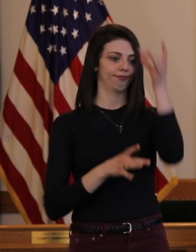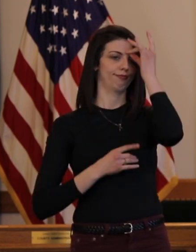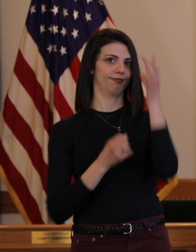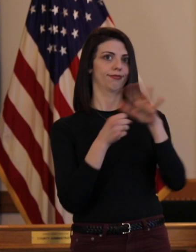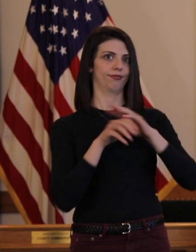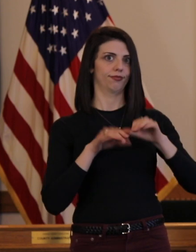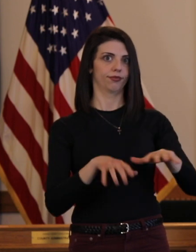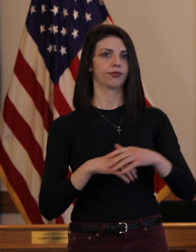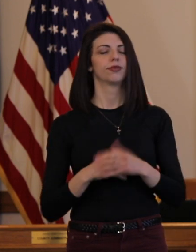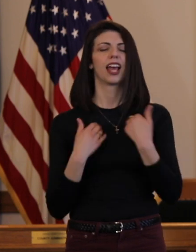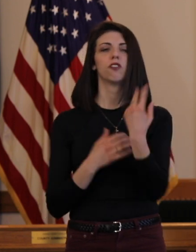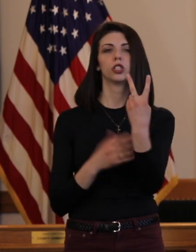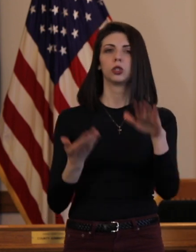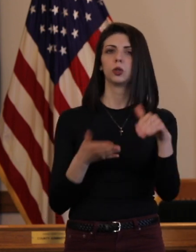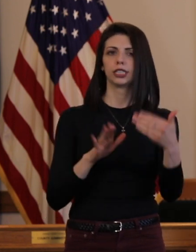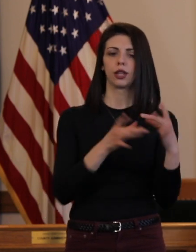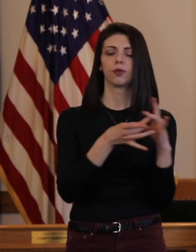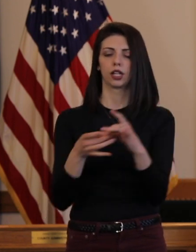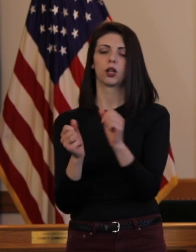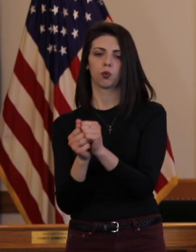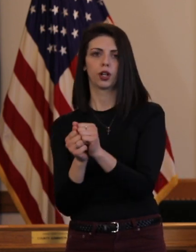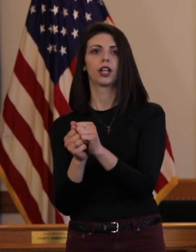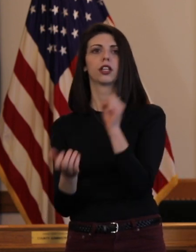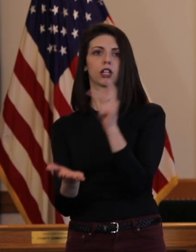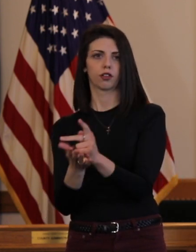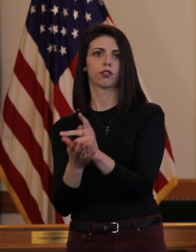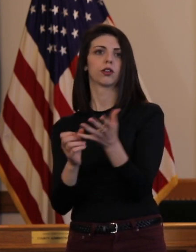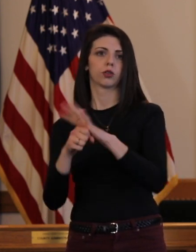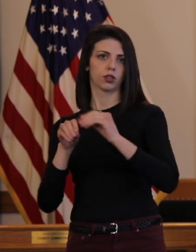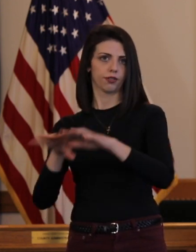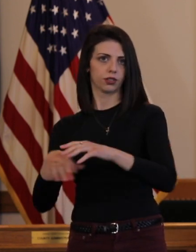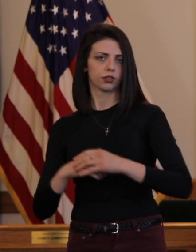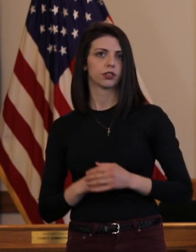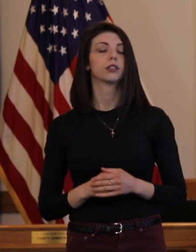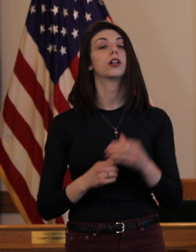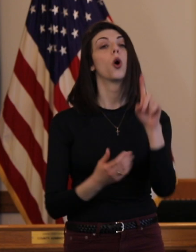2 deaths that have been confirmed from COVID-19. We have